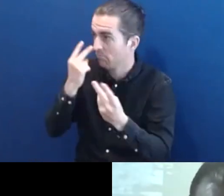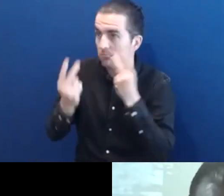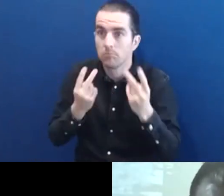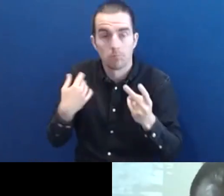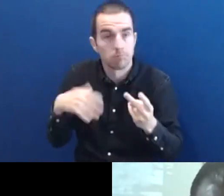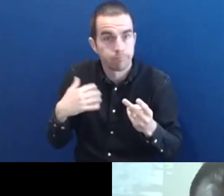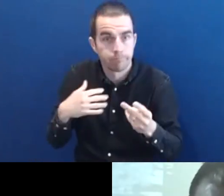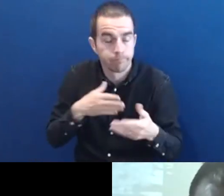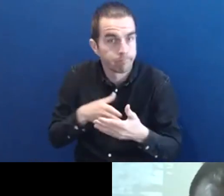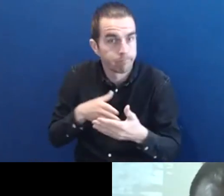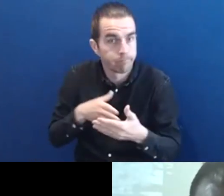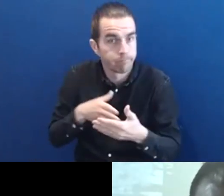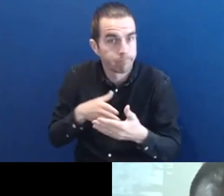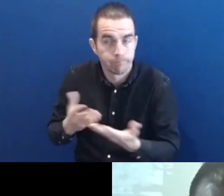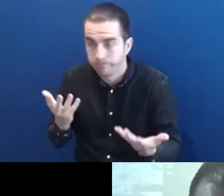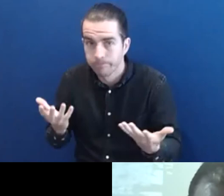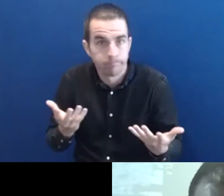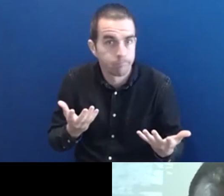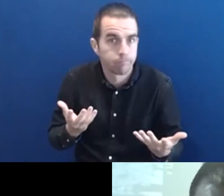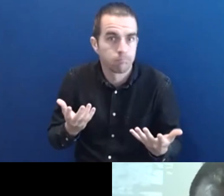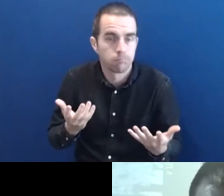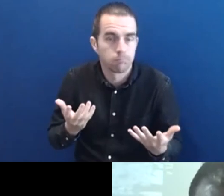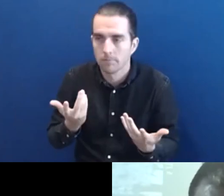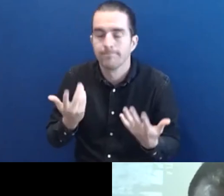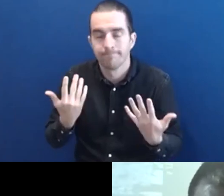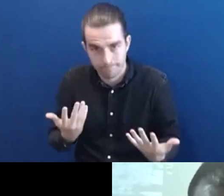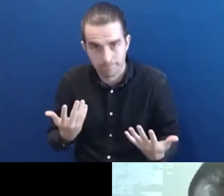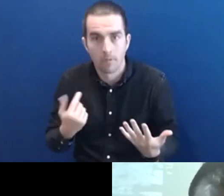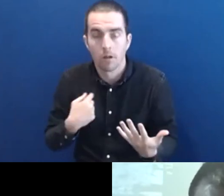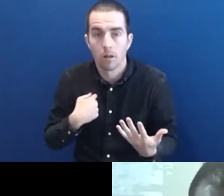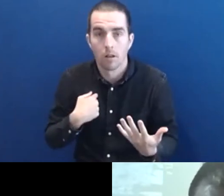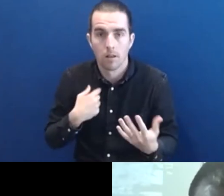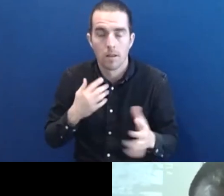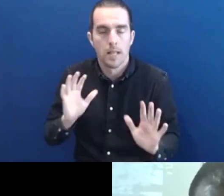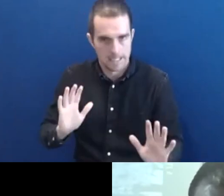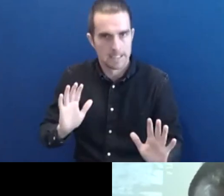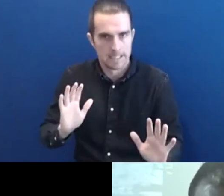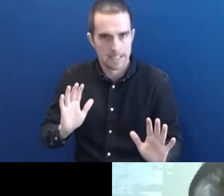influence our networking. Now